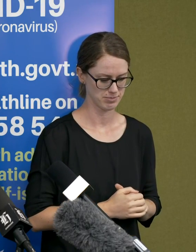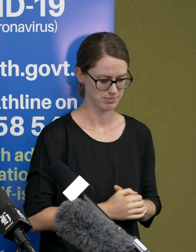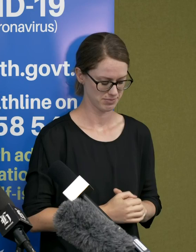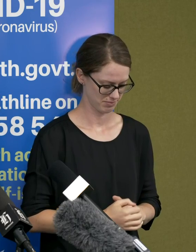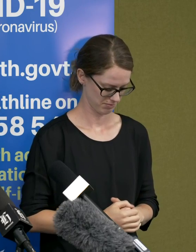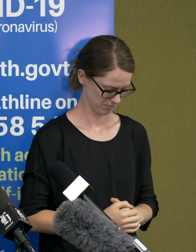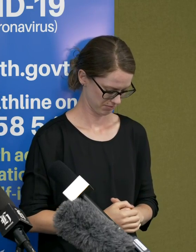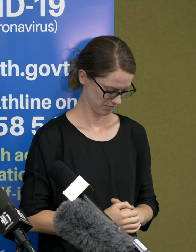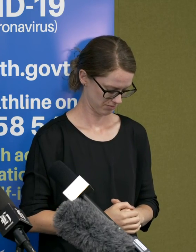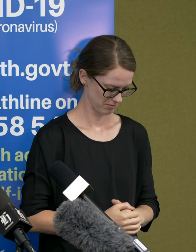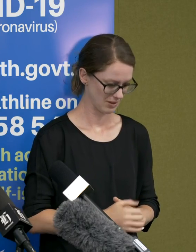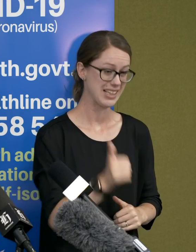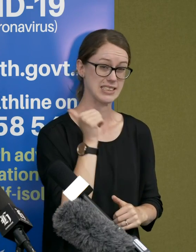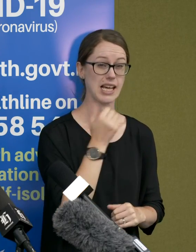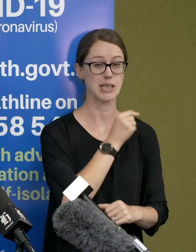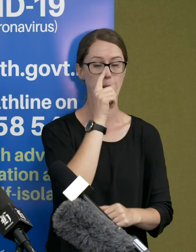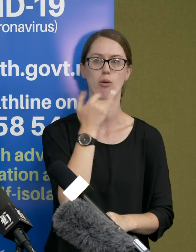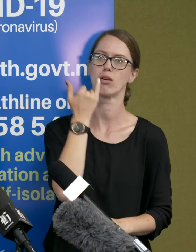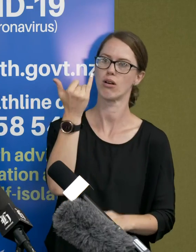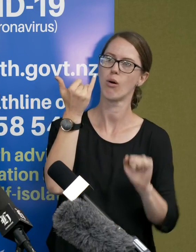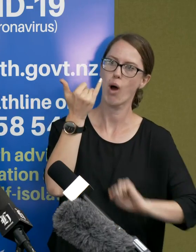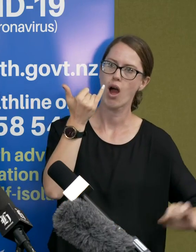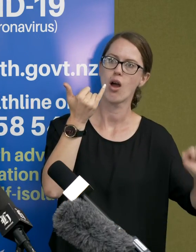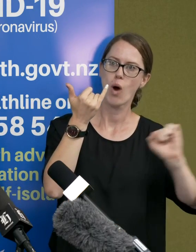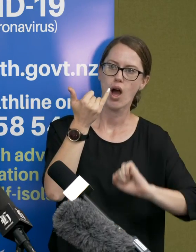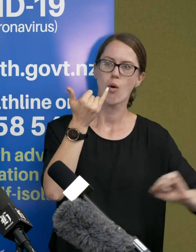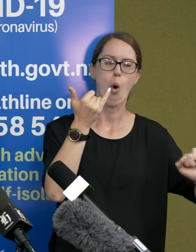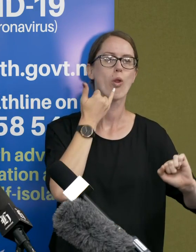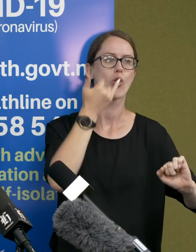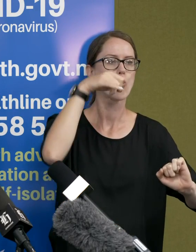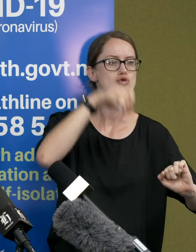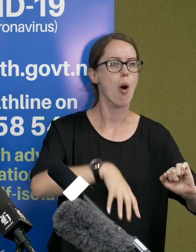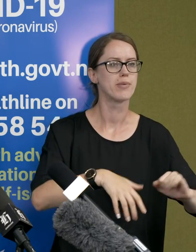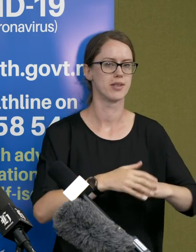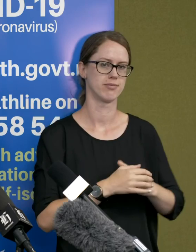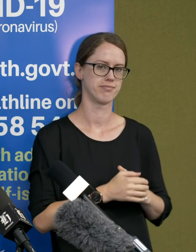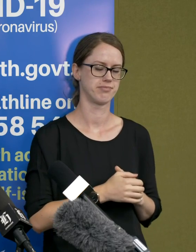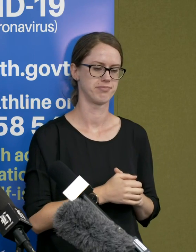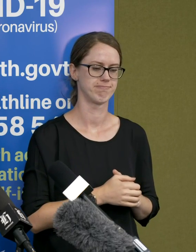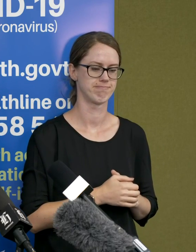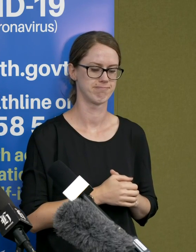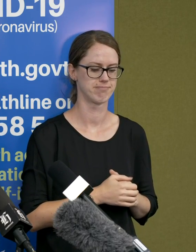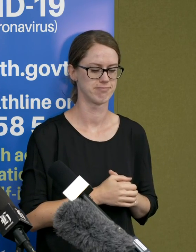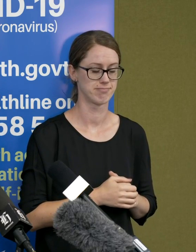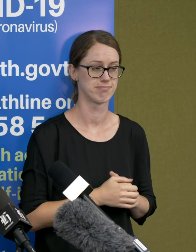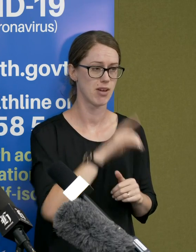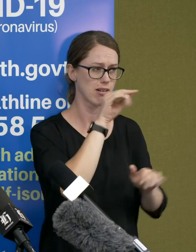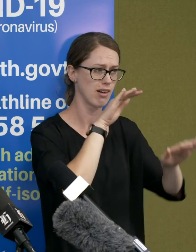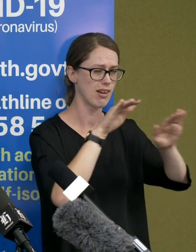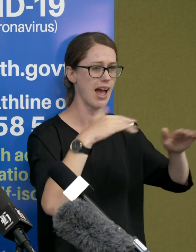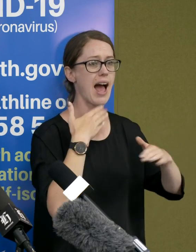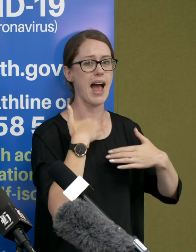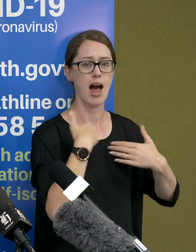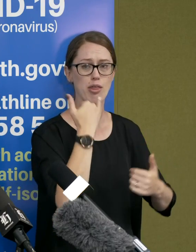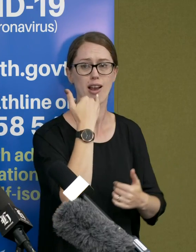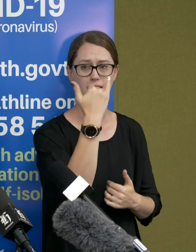I know that some people yesterday had to wait some time or their calls got dropped, and that is why. What I can do is that reassure people that